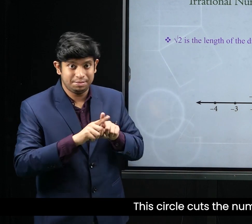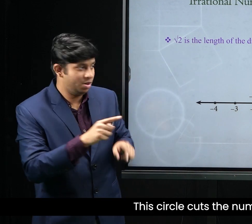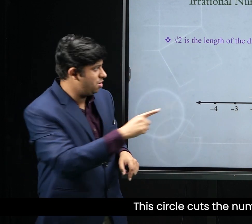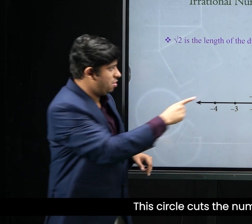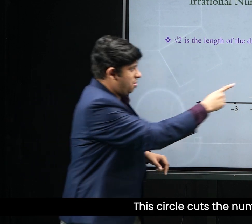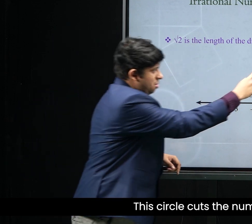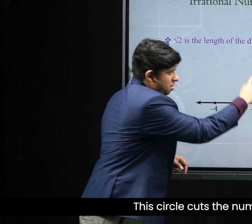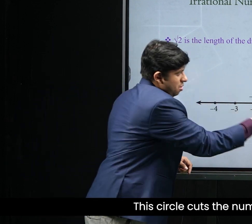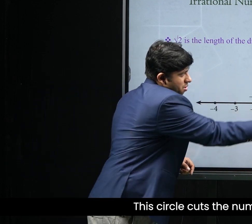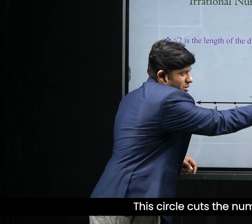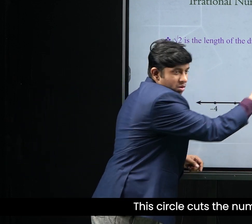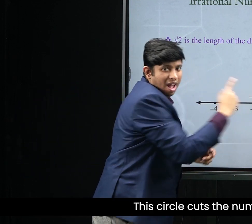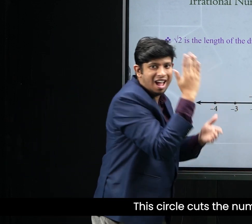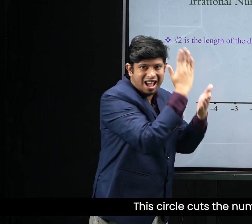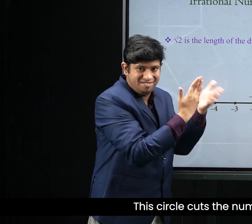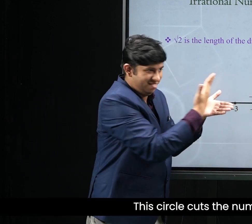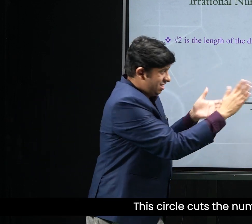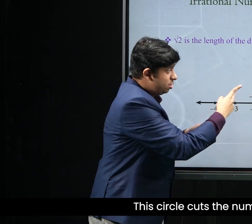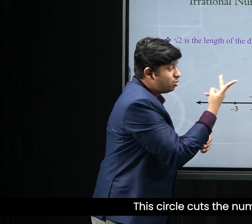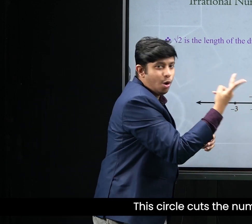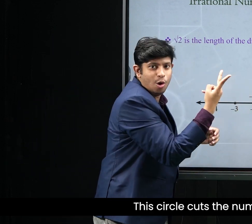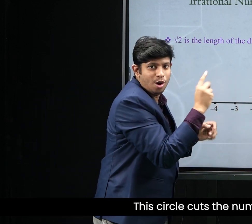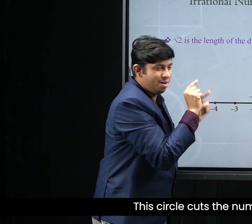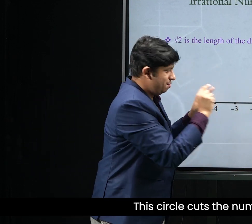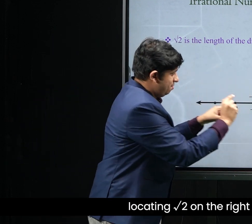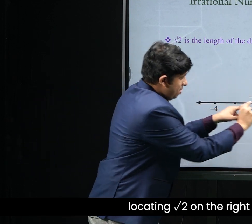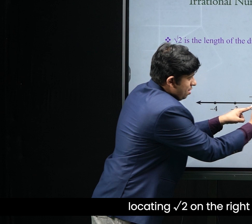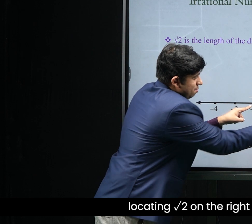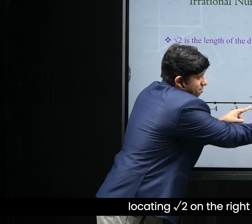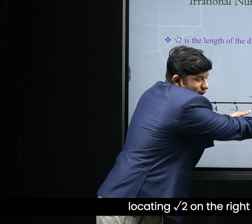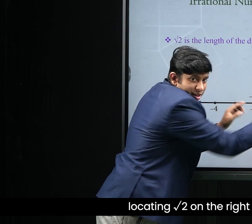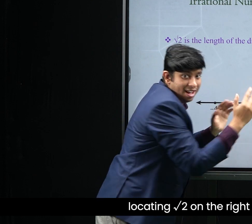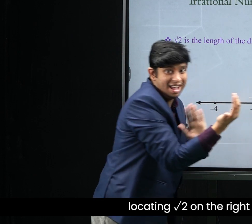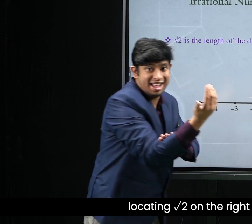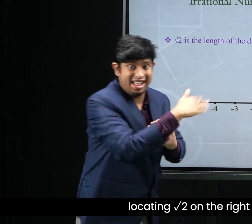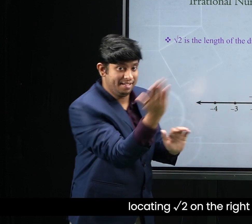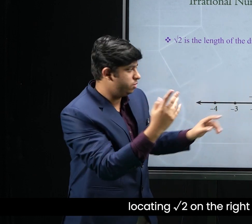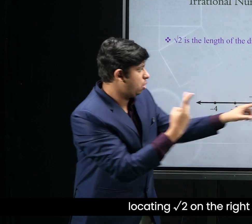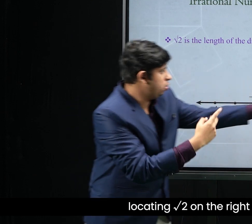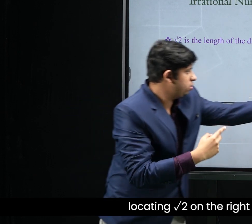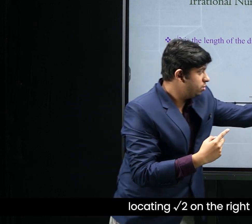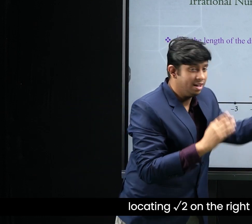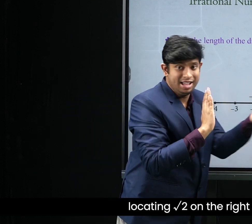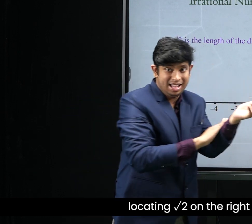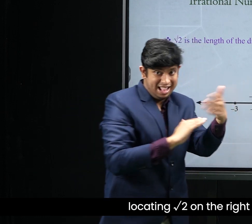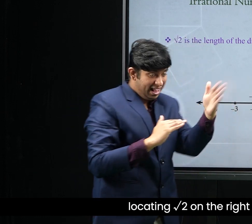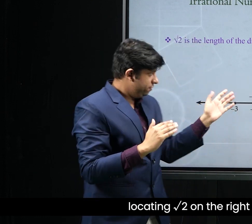This circle cuts the number line in 2 points, locating root 2 on the right of 0 and minus root 2 on its